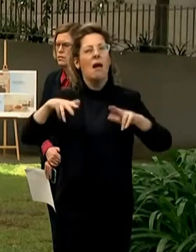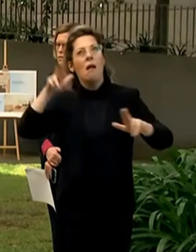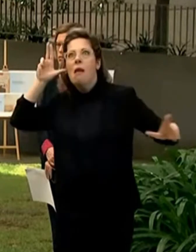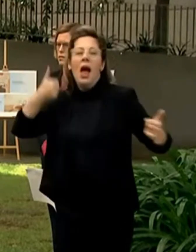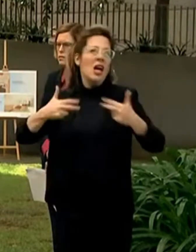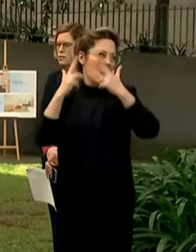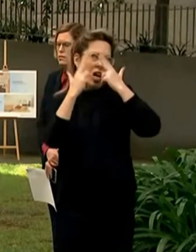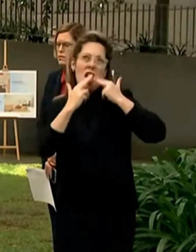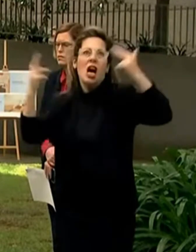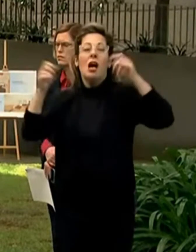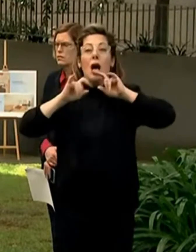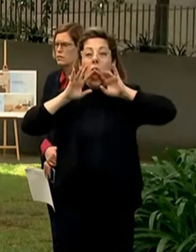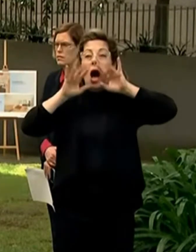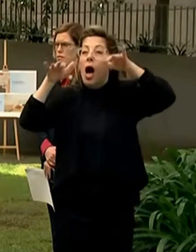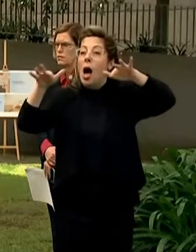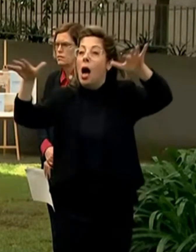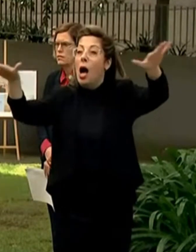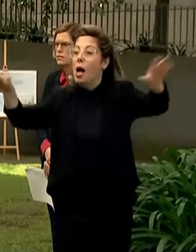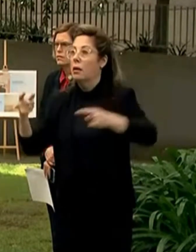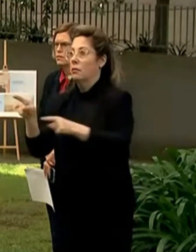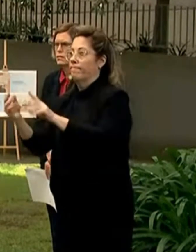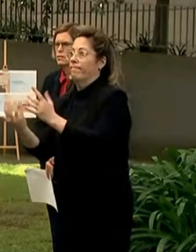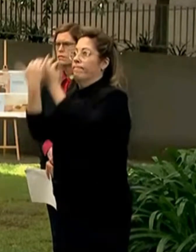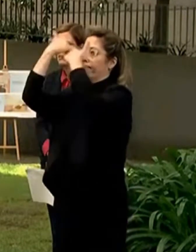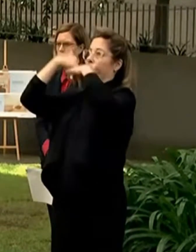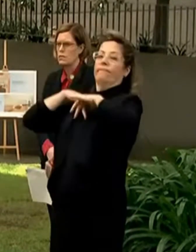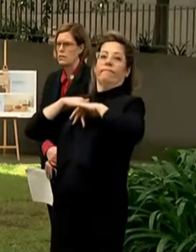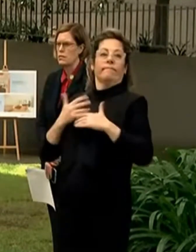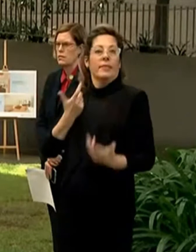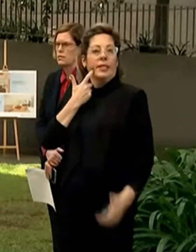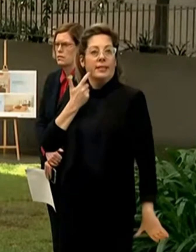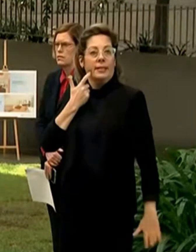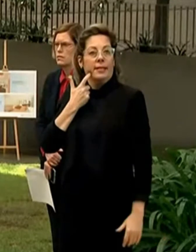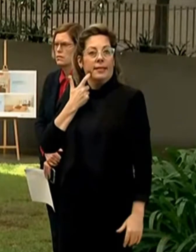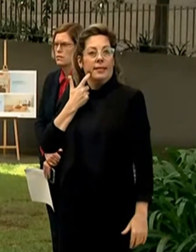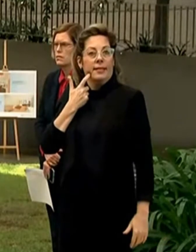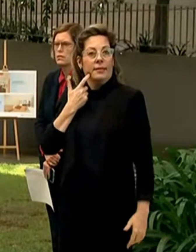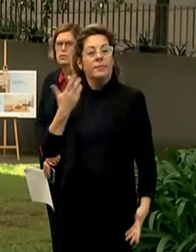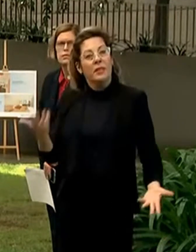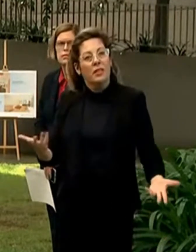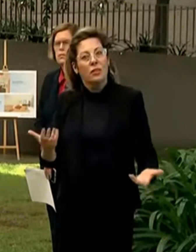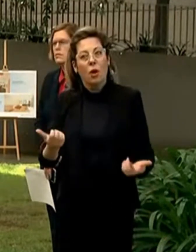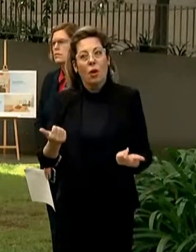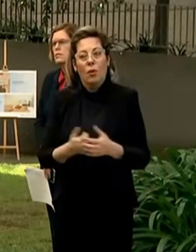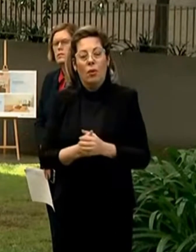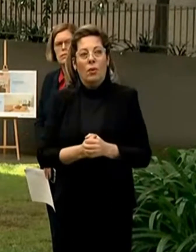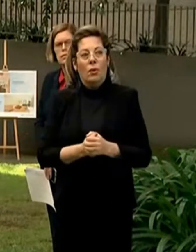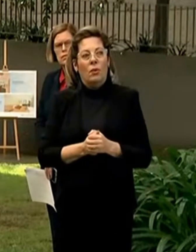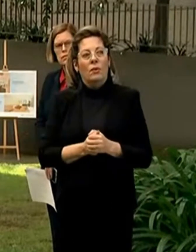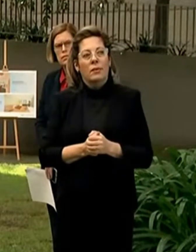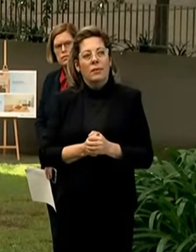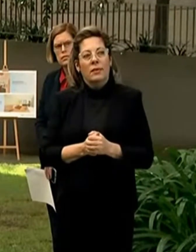as we feel confident that something is based on science and data, that we articulate that to the community as soon as we can. Maybe last time